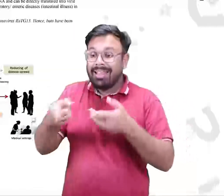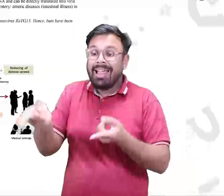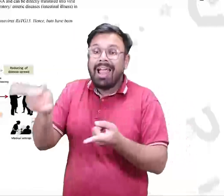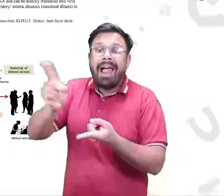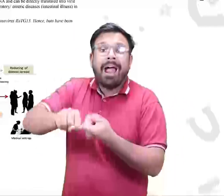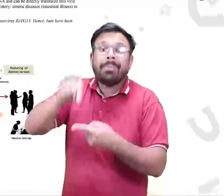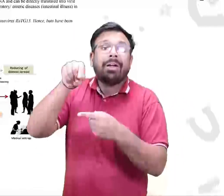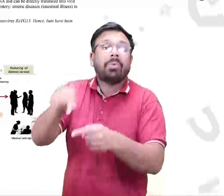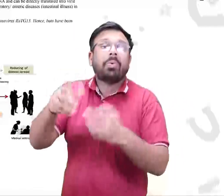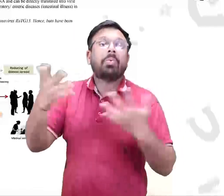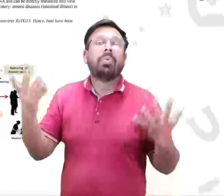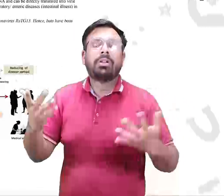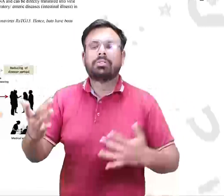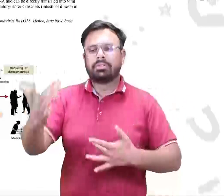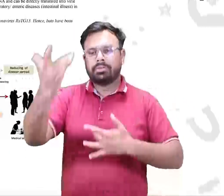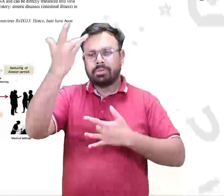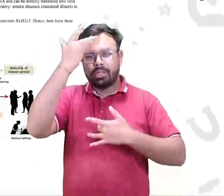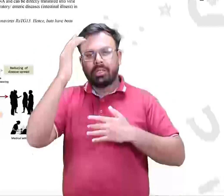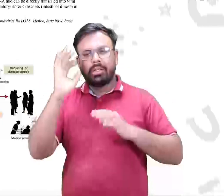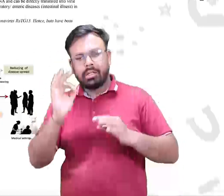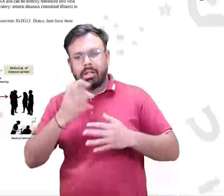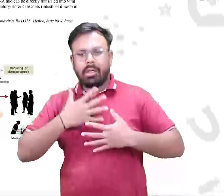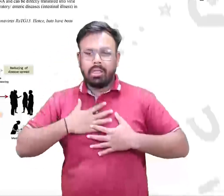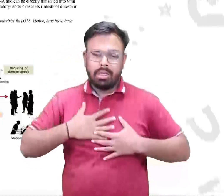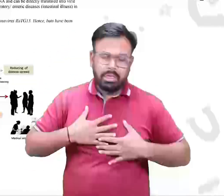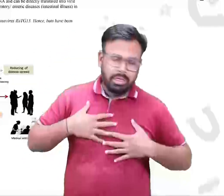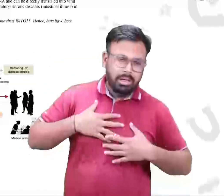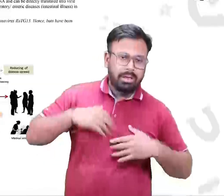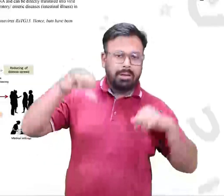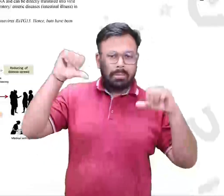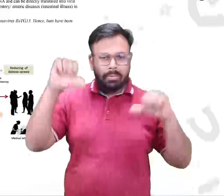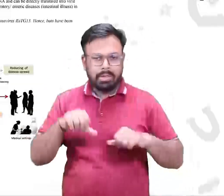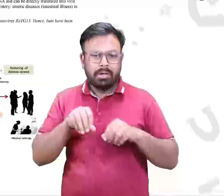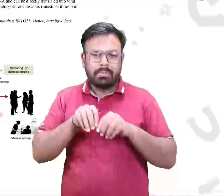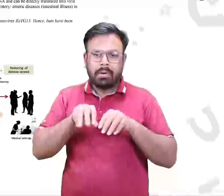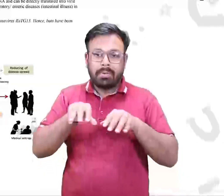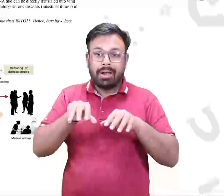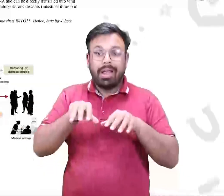or intestinal illness in humans.